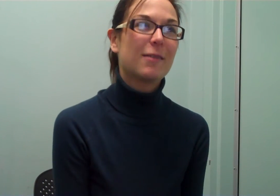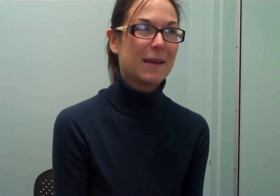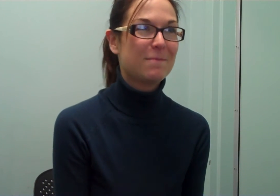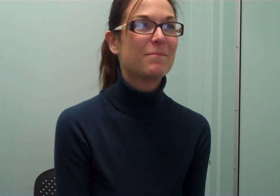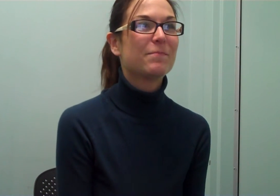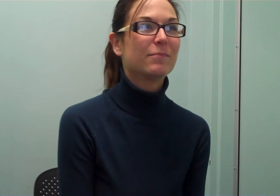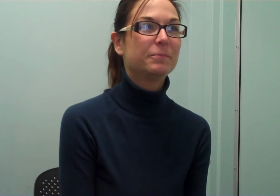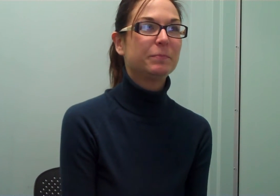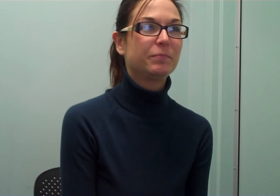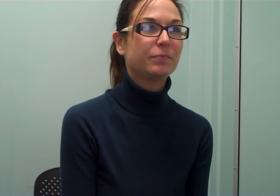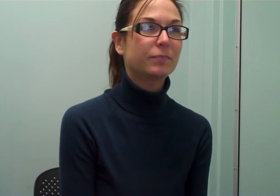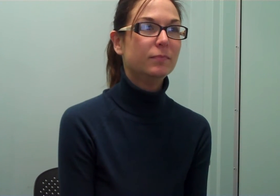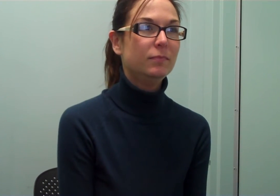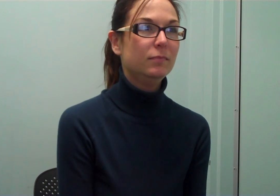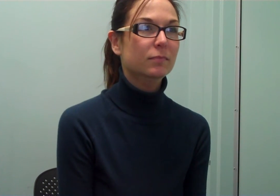Okay.